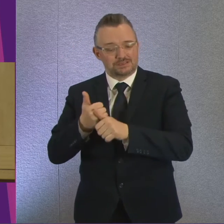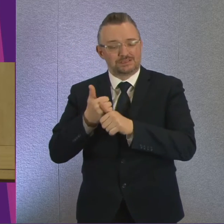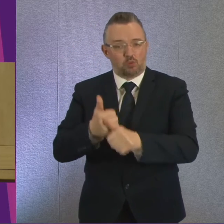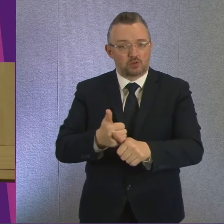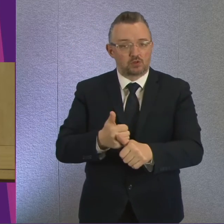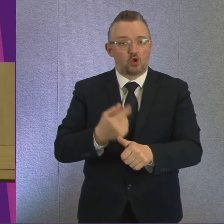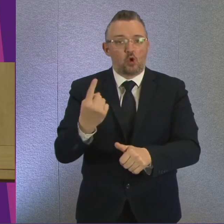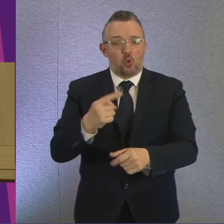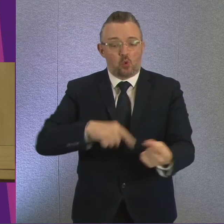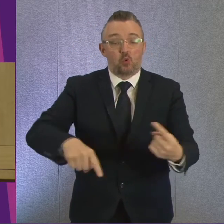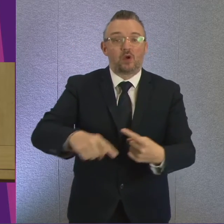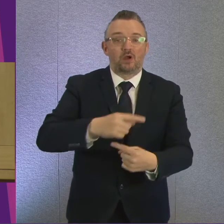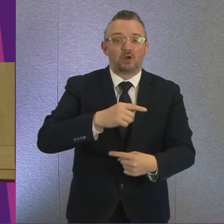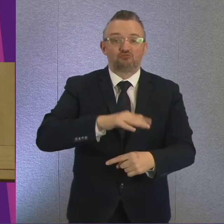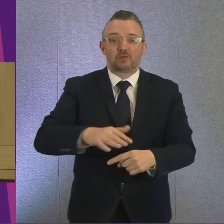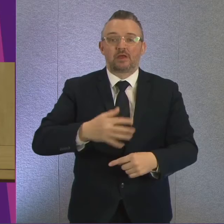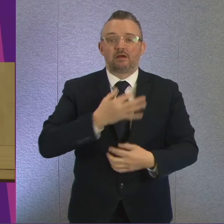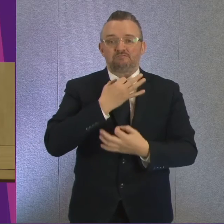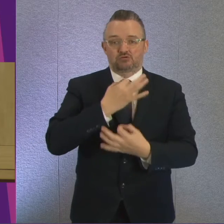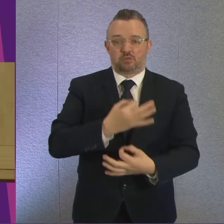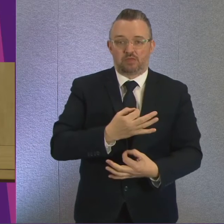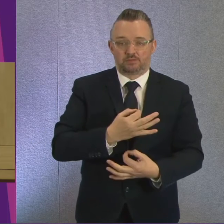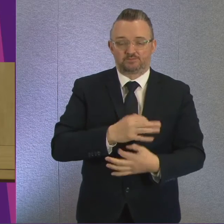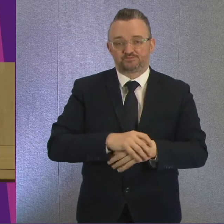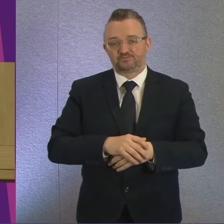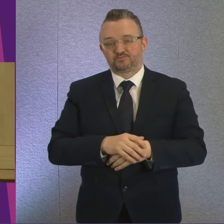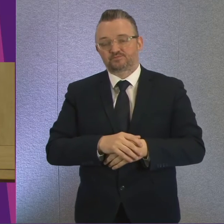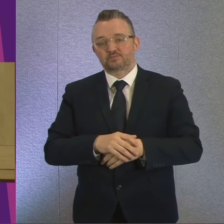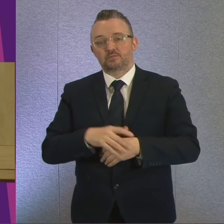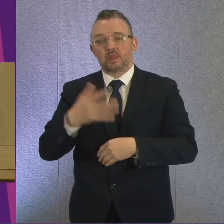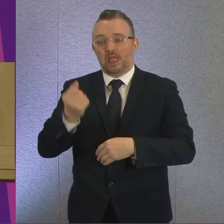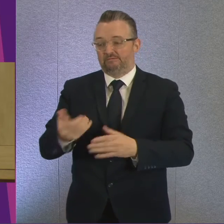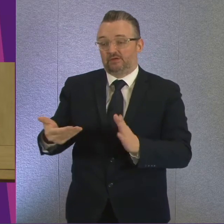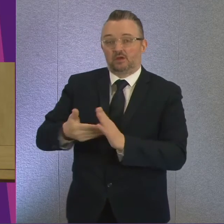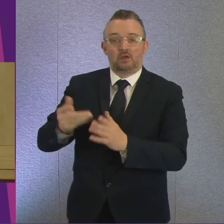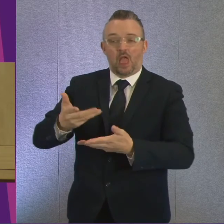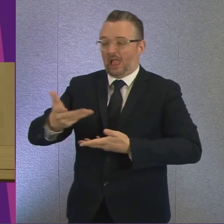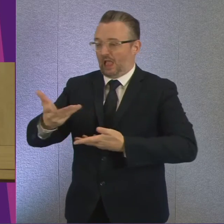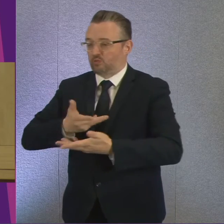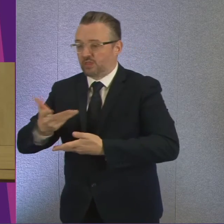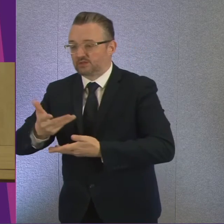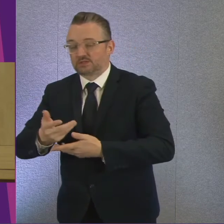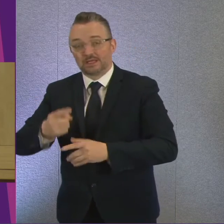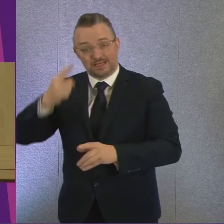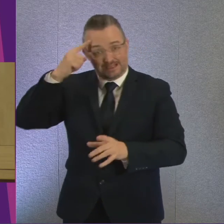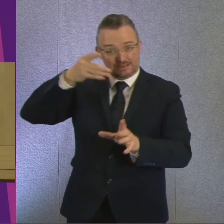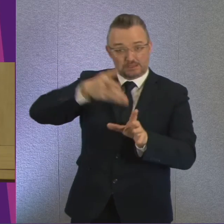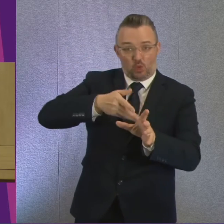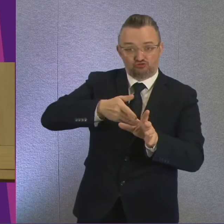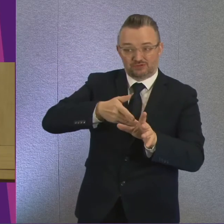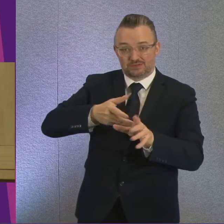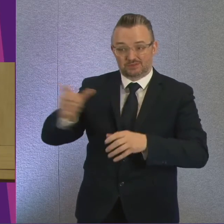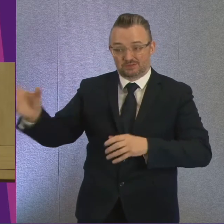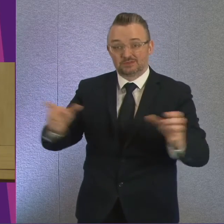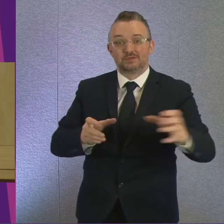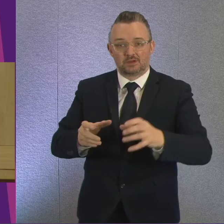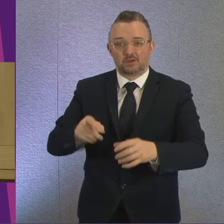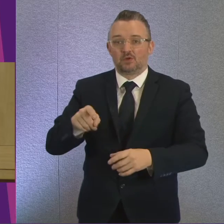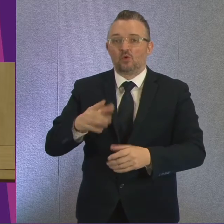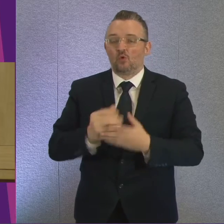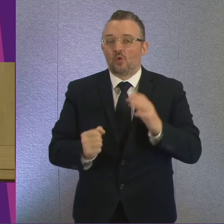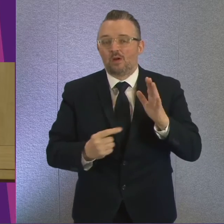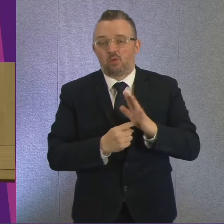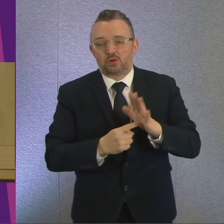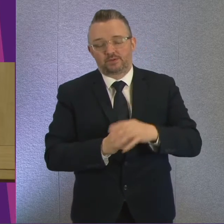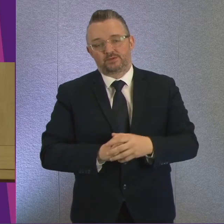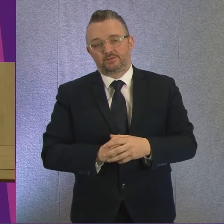vulnerable young people. The provision of counsellors as well as educational psychologists are a key part of this support. We want